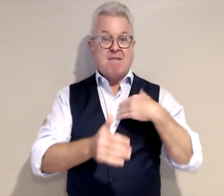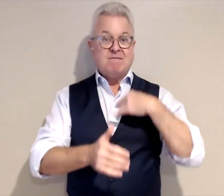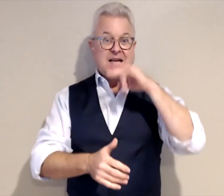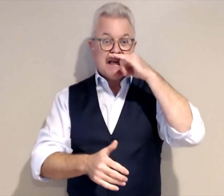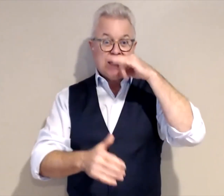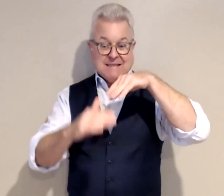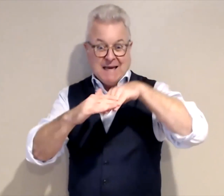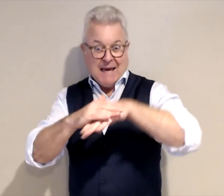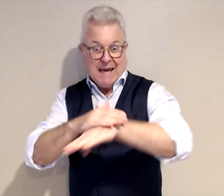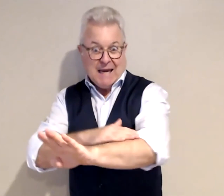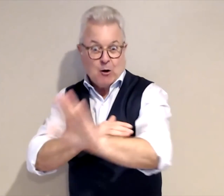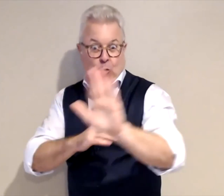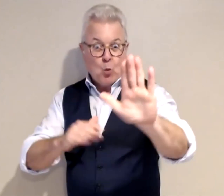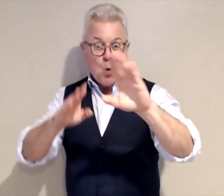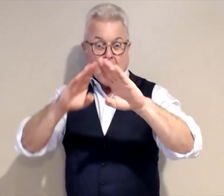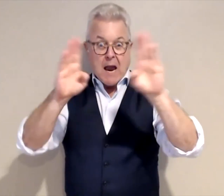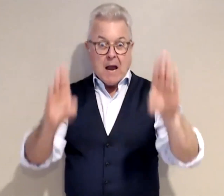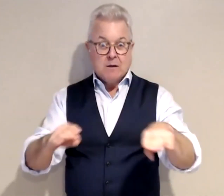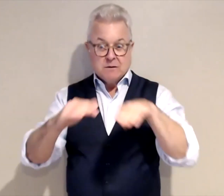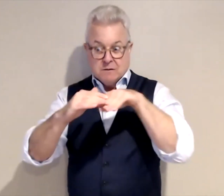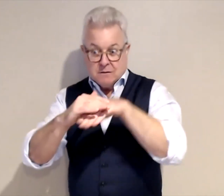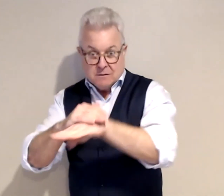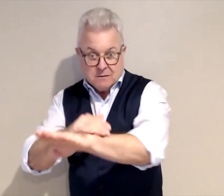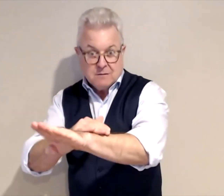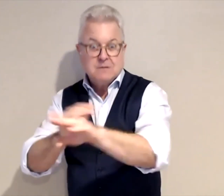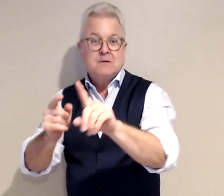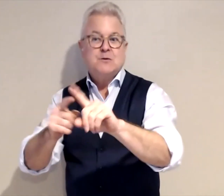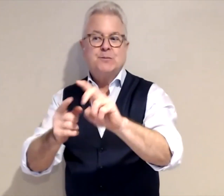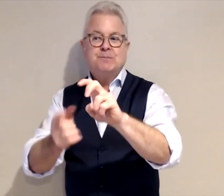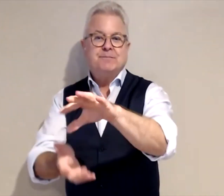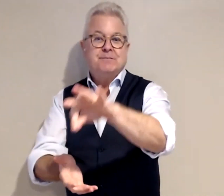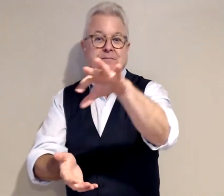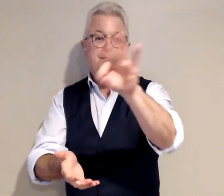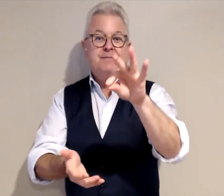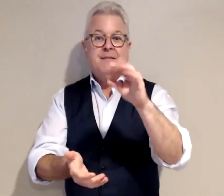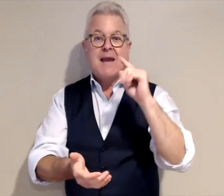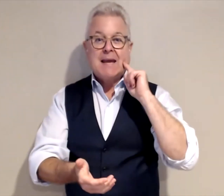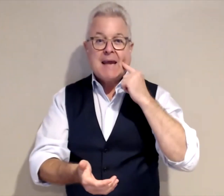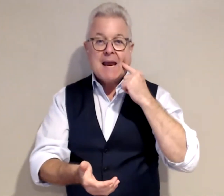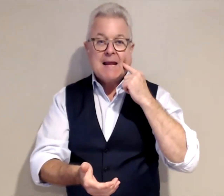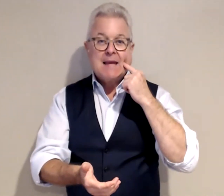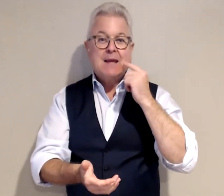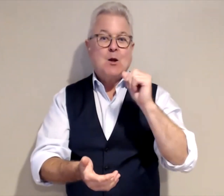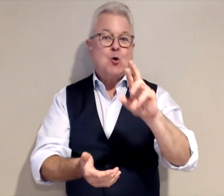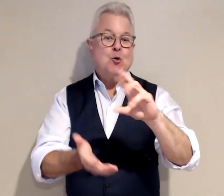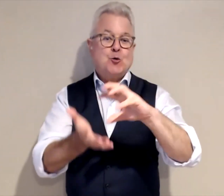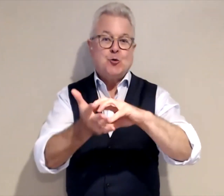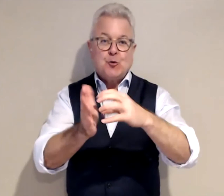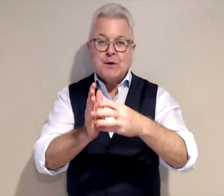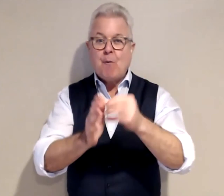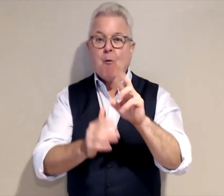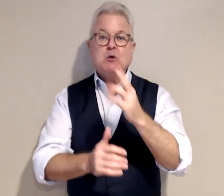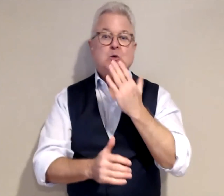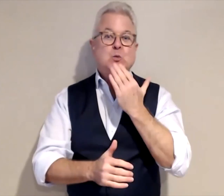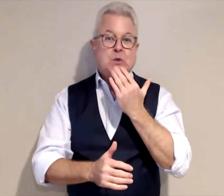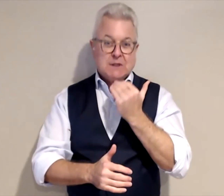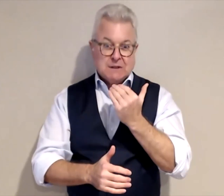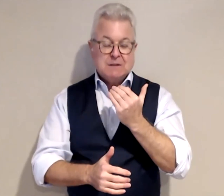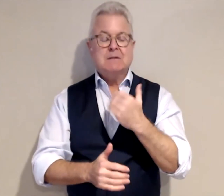it. If you have plans to have children come into the house to get candy or cookies